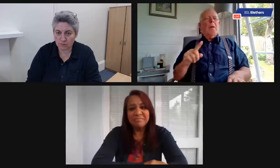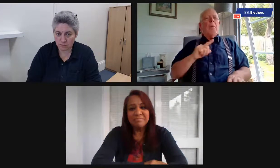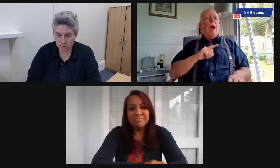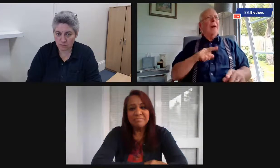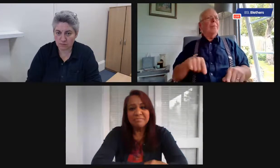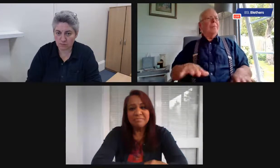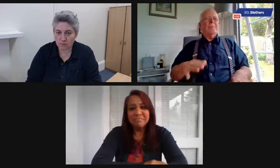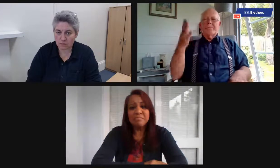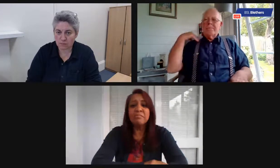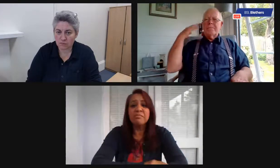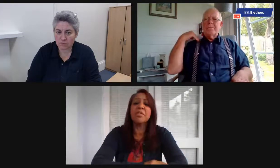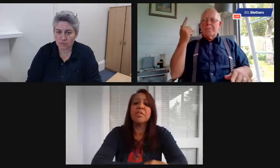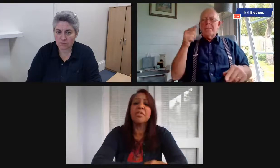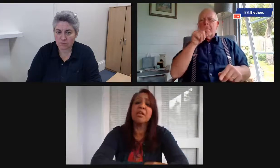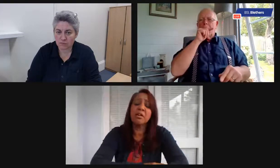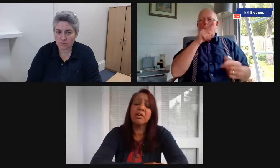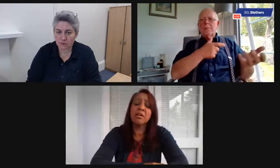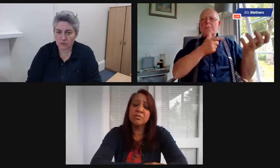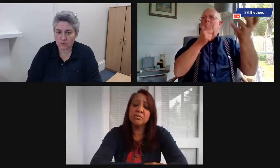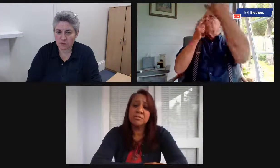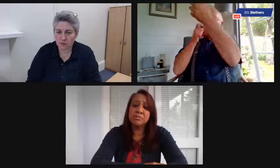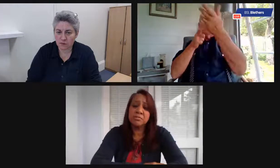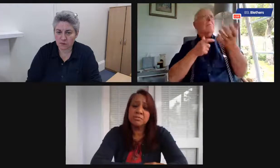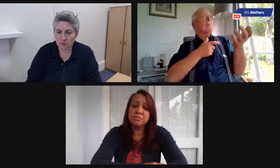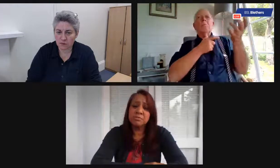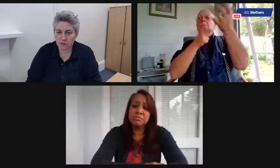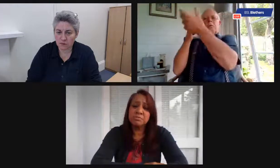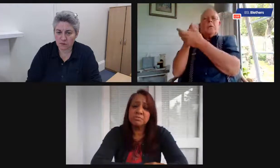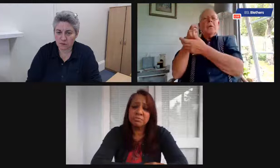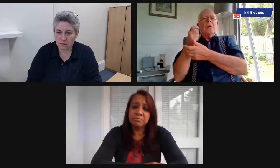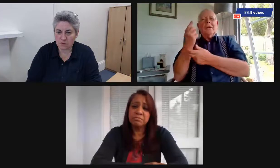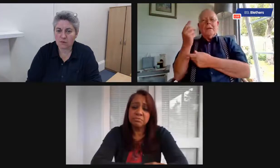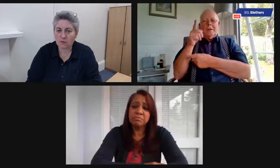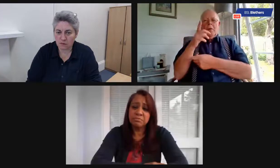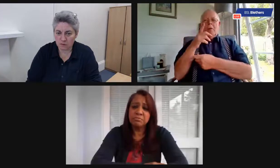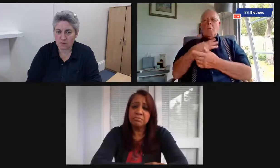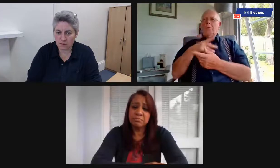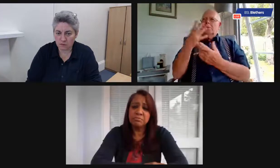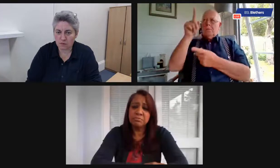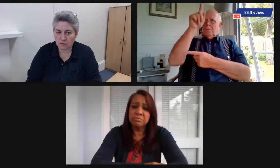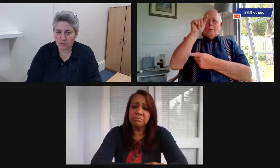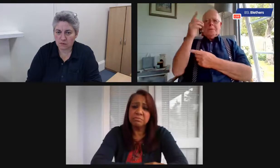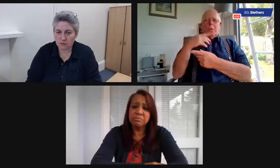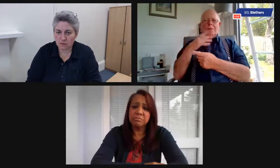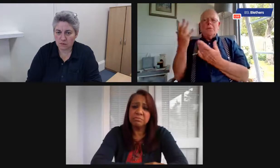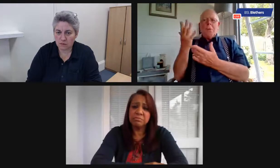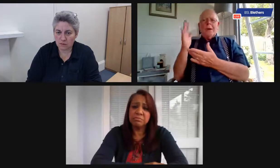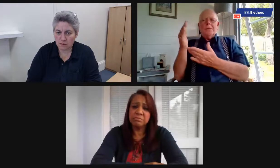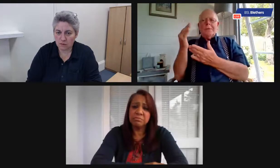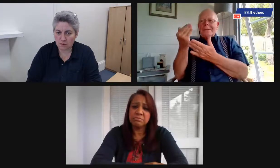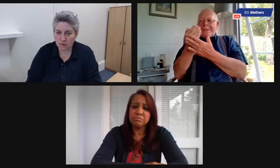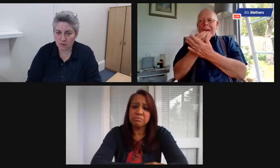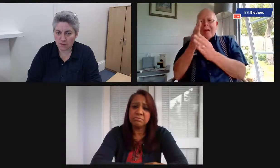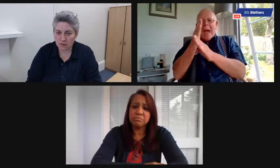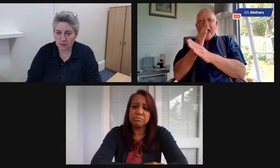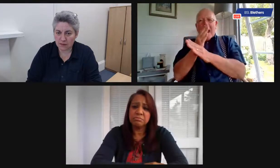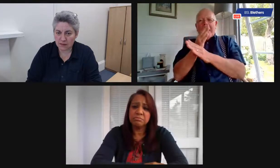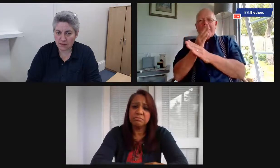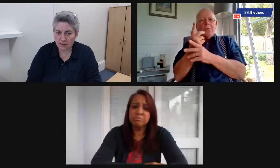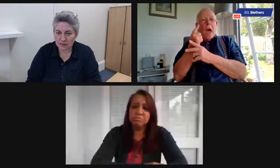originally way back. People who used to kind of go hunting and shooting birds and things.